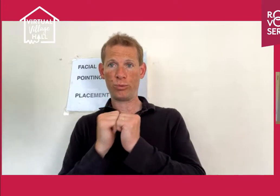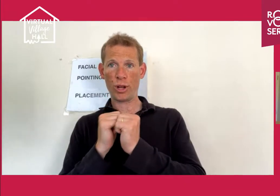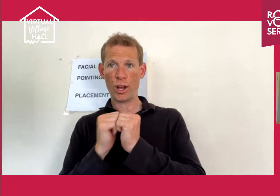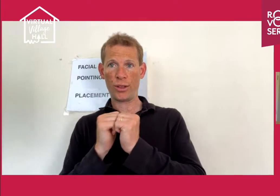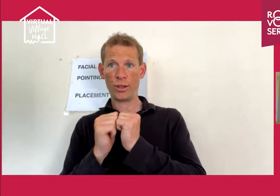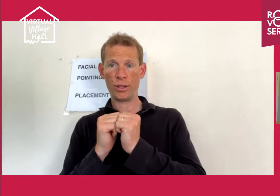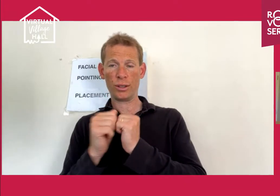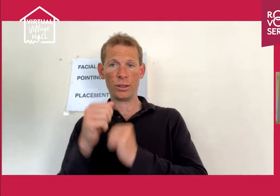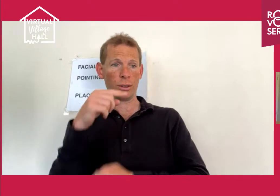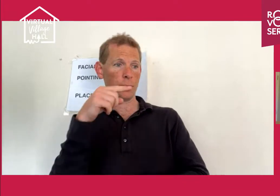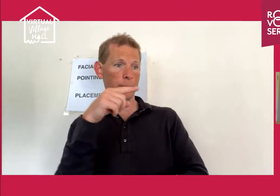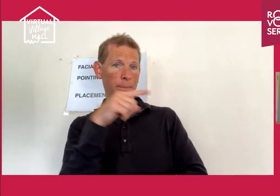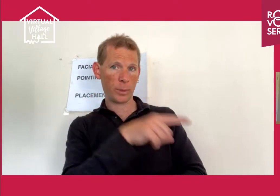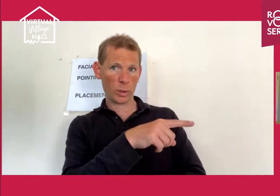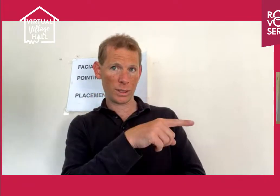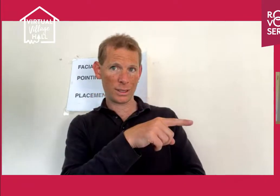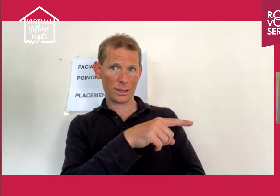My brother over here,